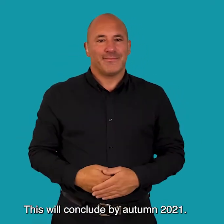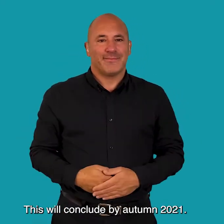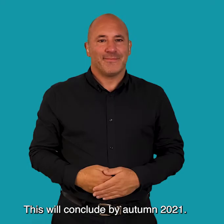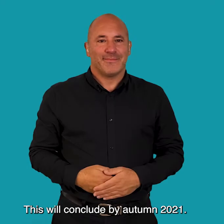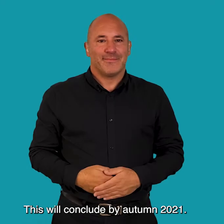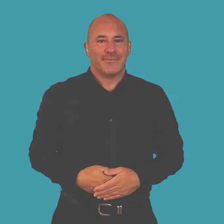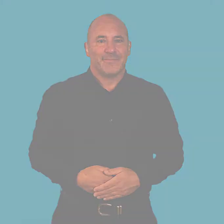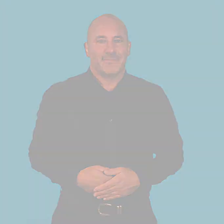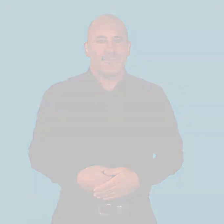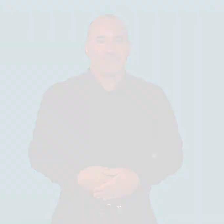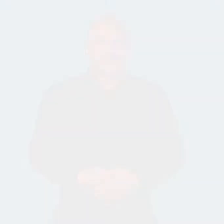2021.